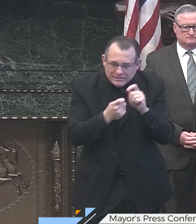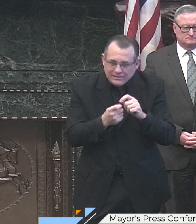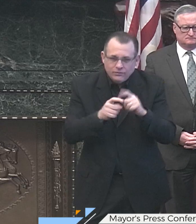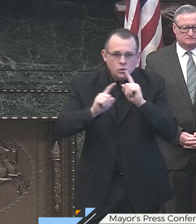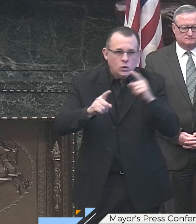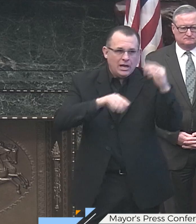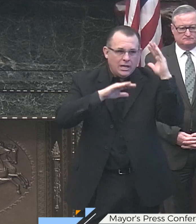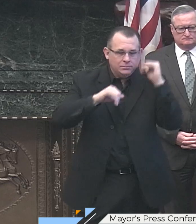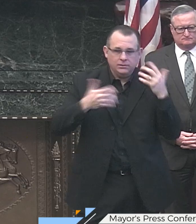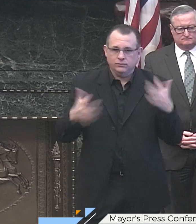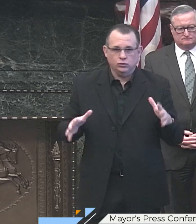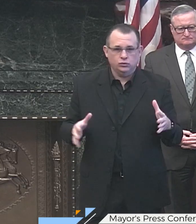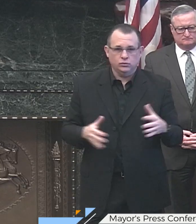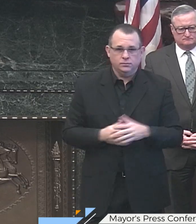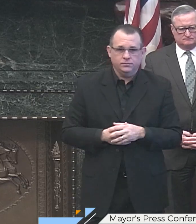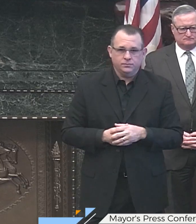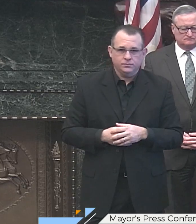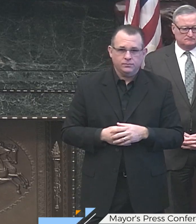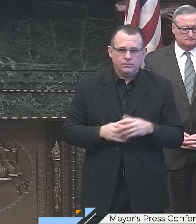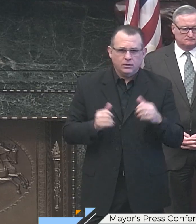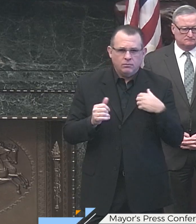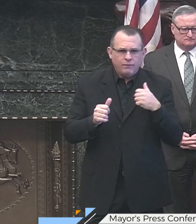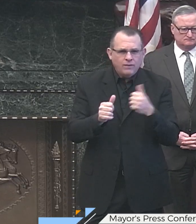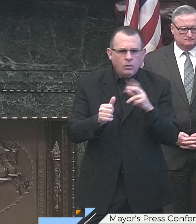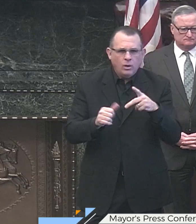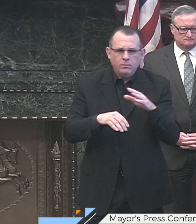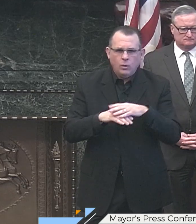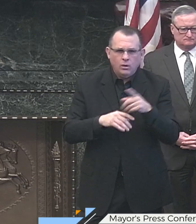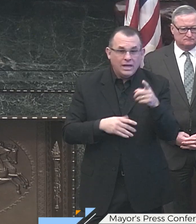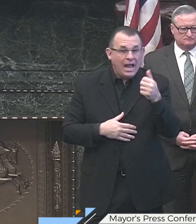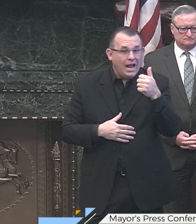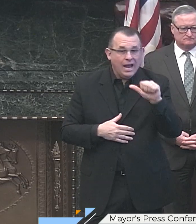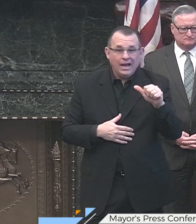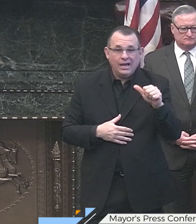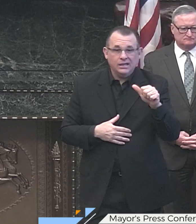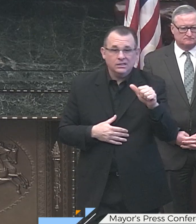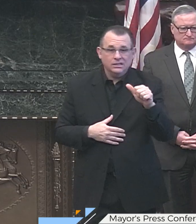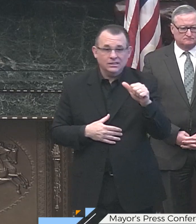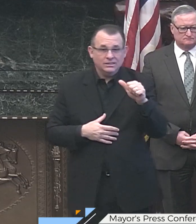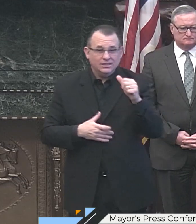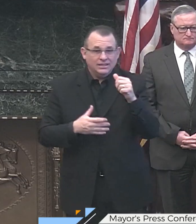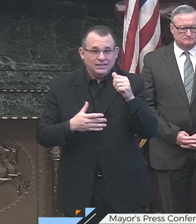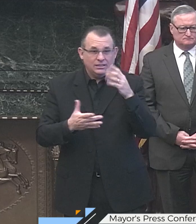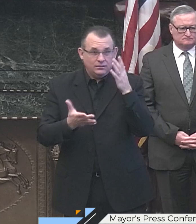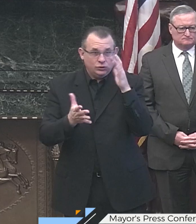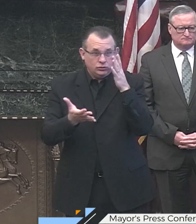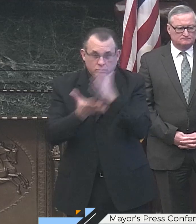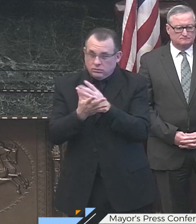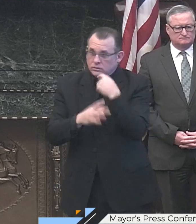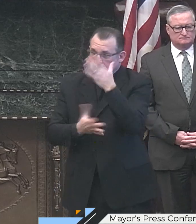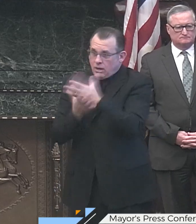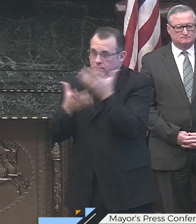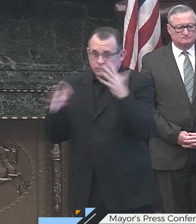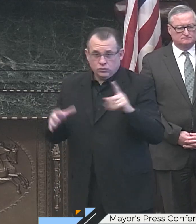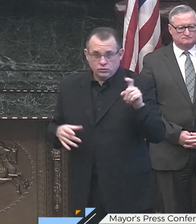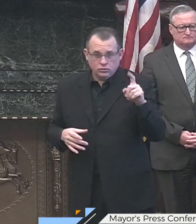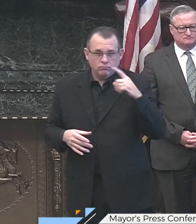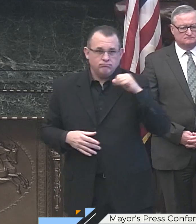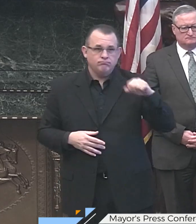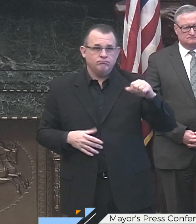a quick follow-up, have you issued any cease and desist orders yet? I believe so, but I will have more information later